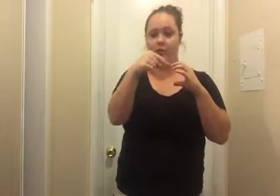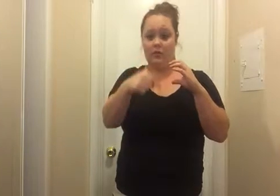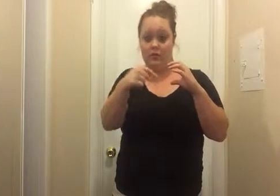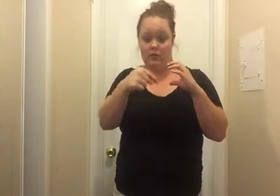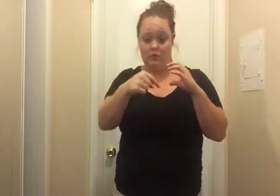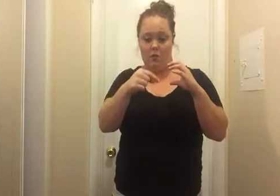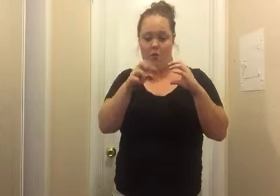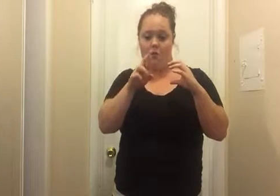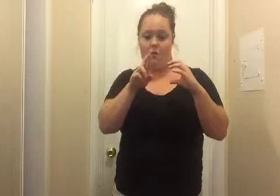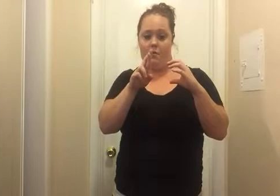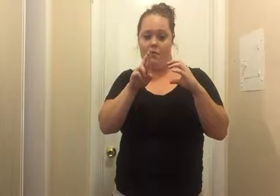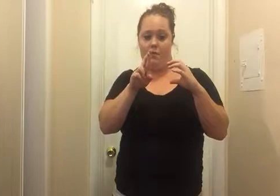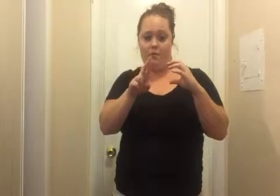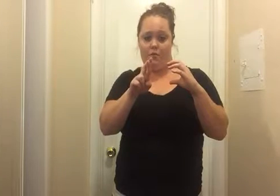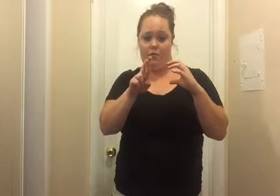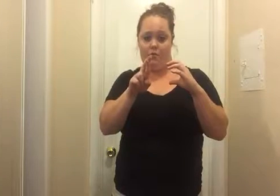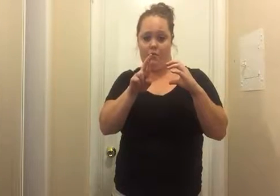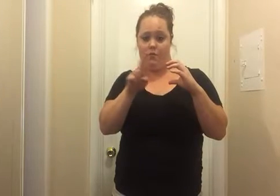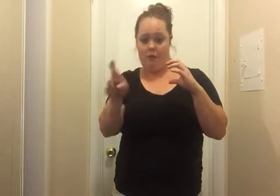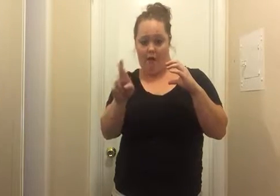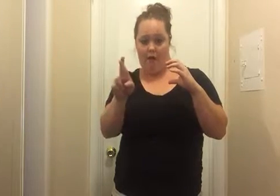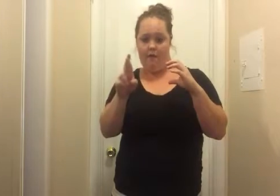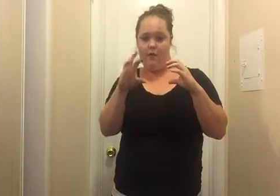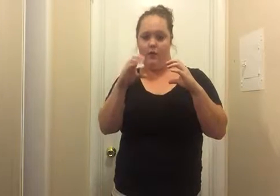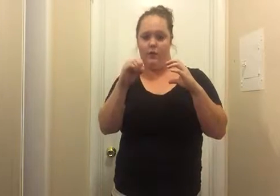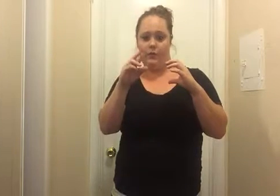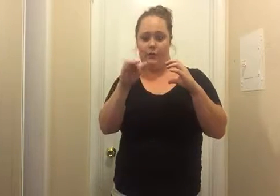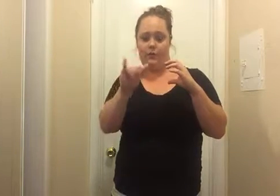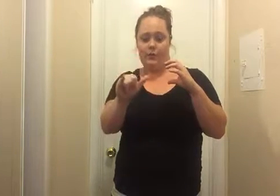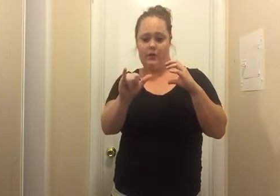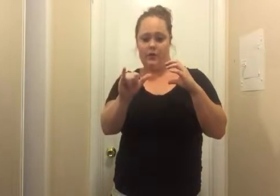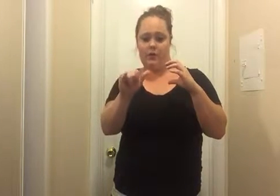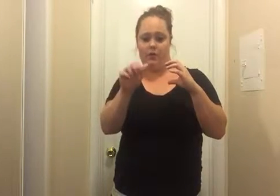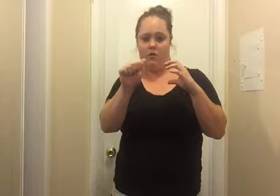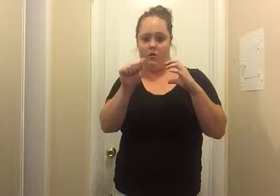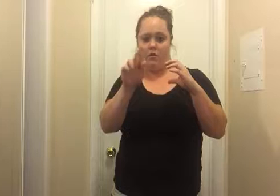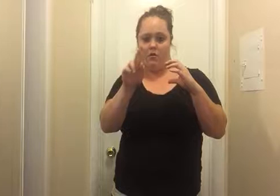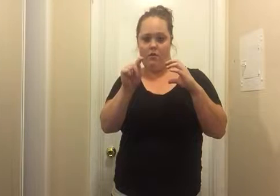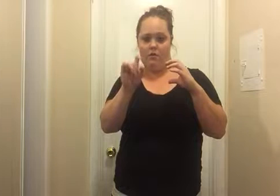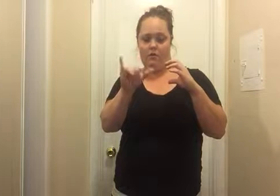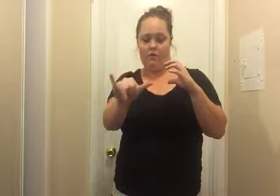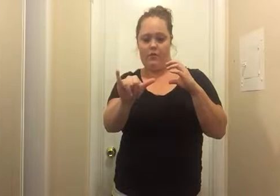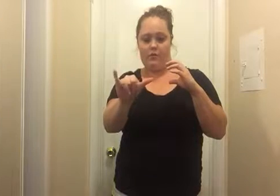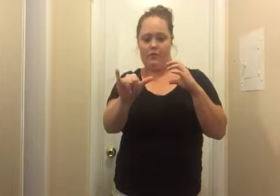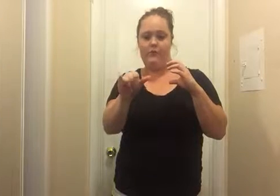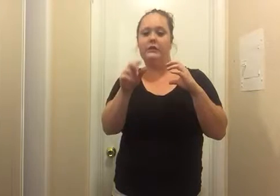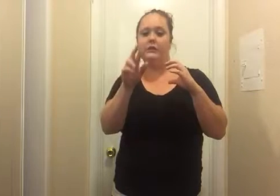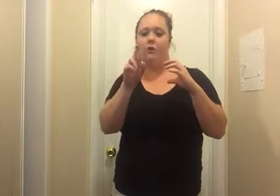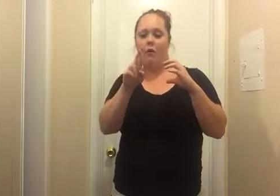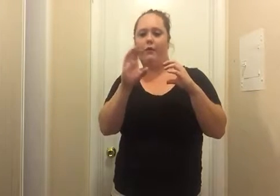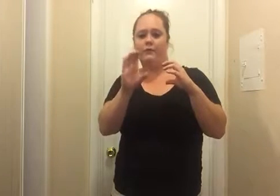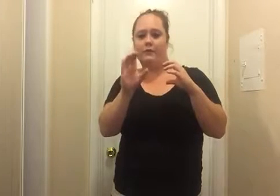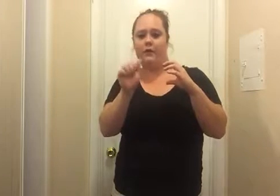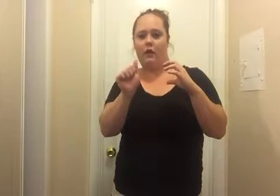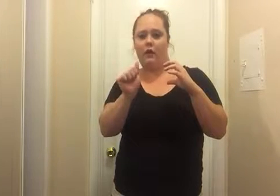have thickening of the walls. So what you imagine, this plaque could form, maybe it's forming right over here. Let me do that in a different